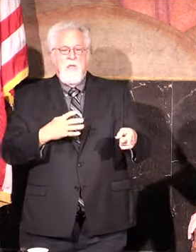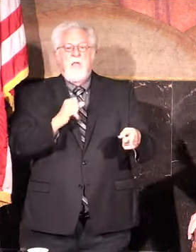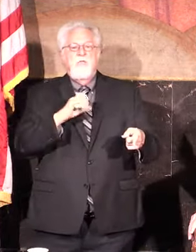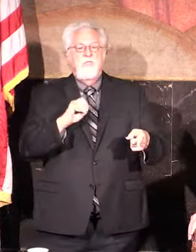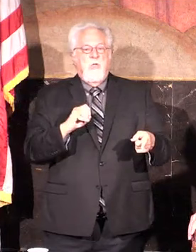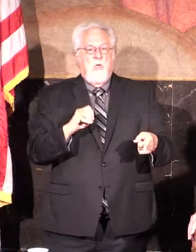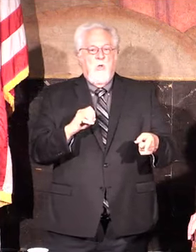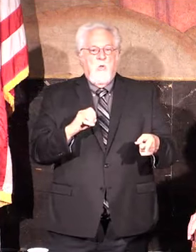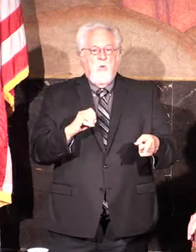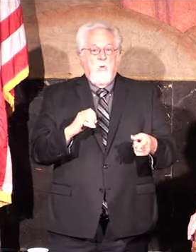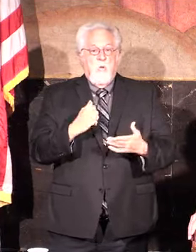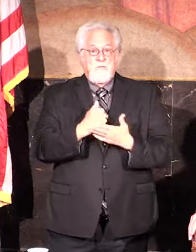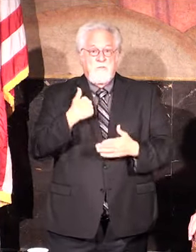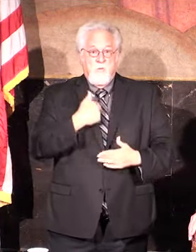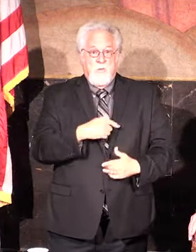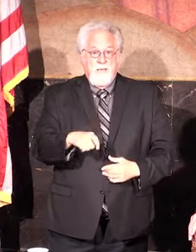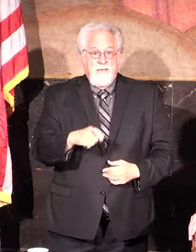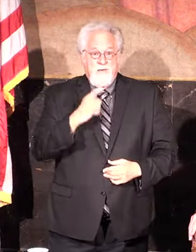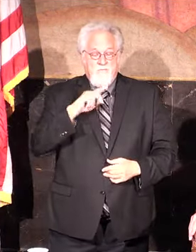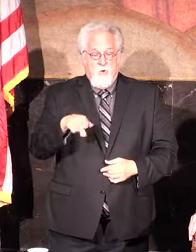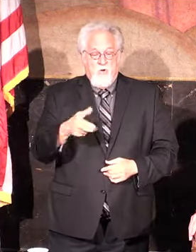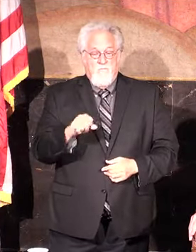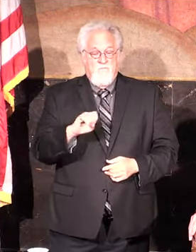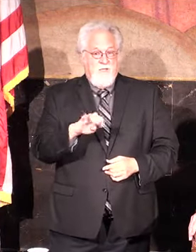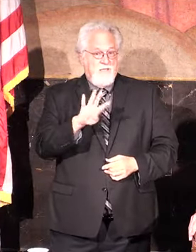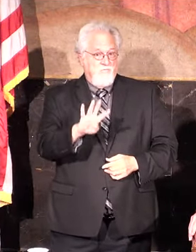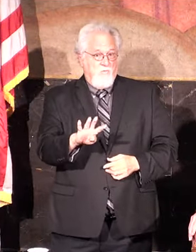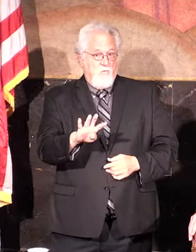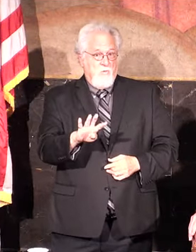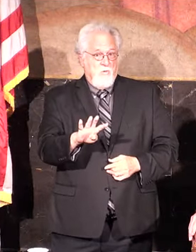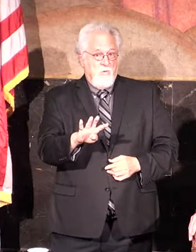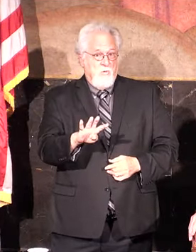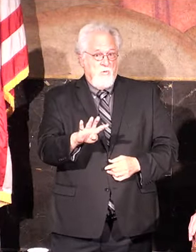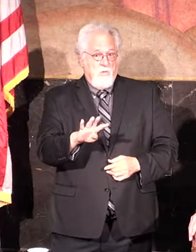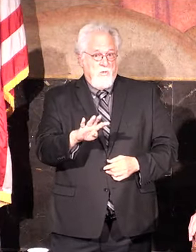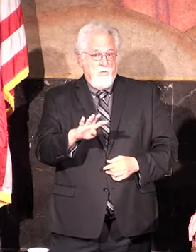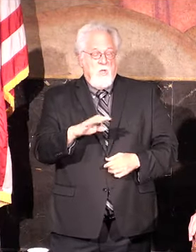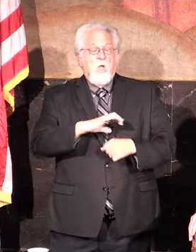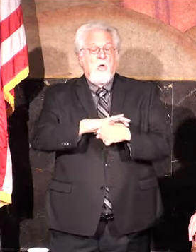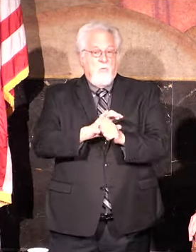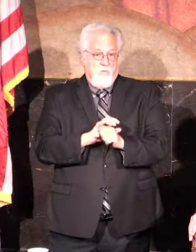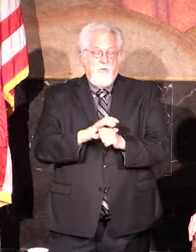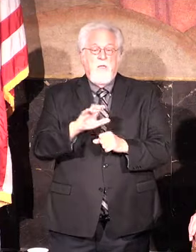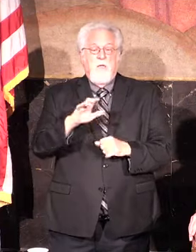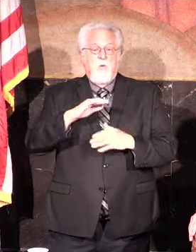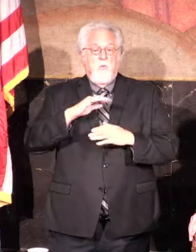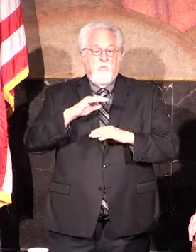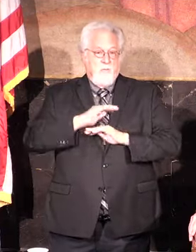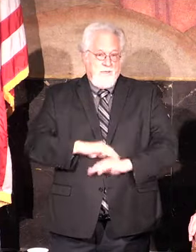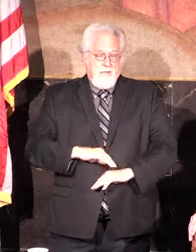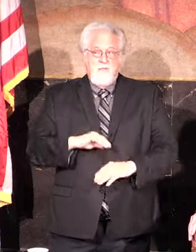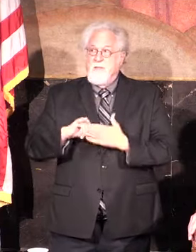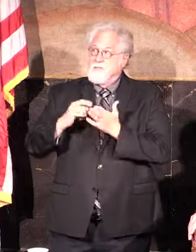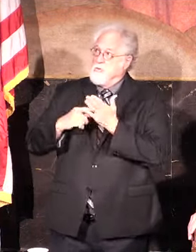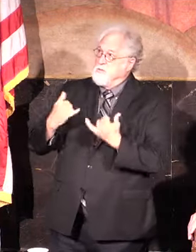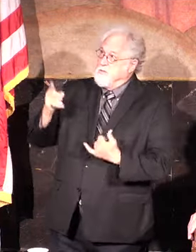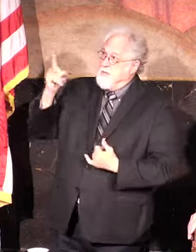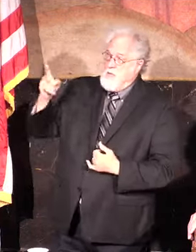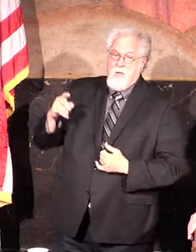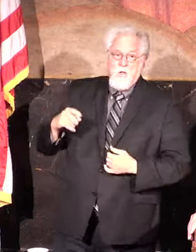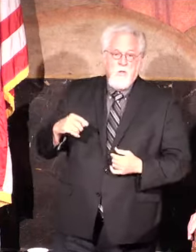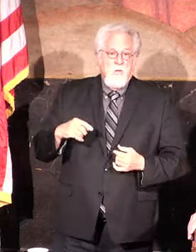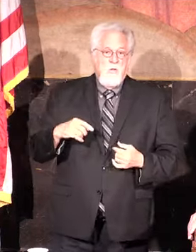the assistance that we need in phase four of the coronavirus relief that is being negotiated right now is